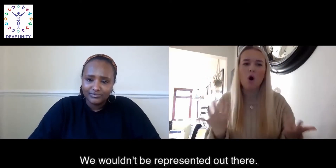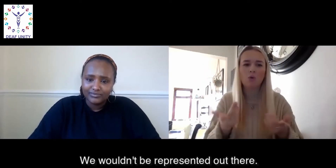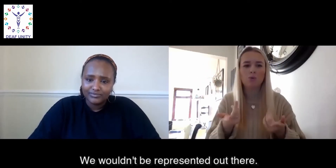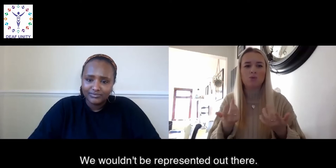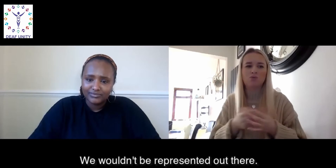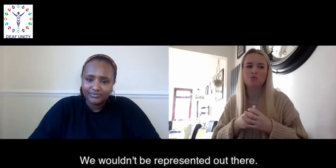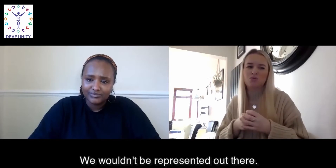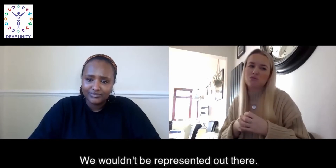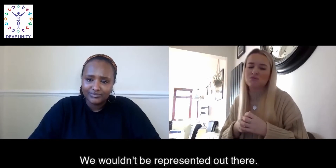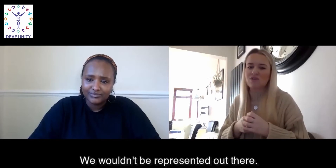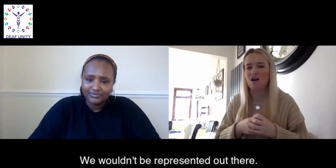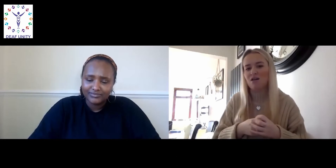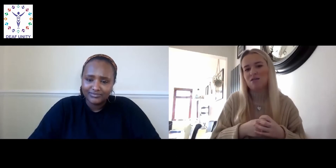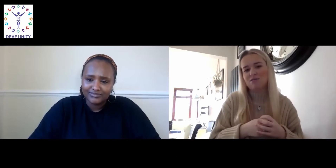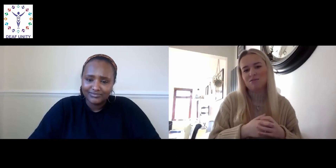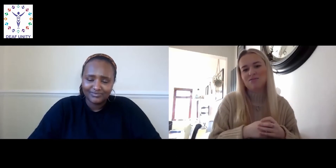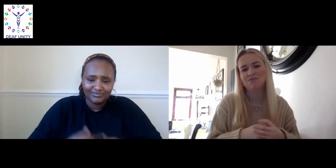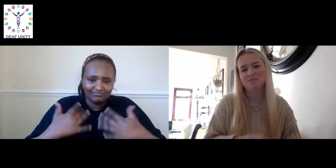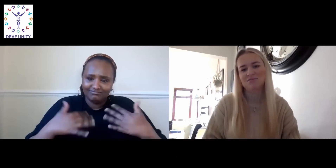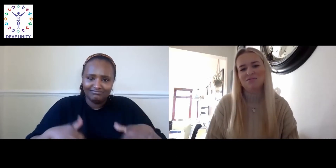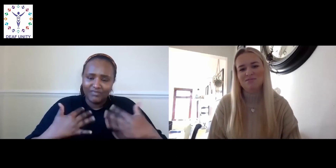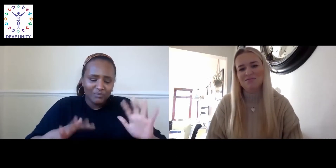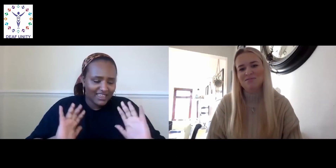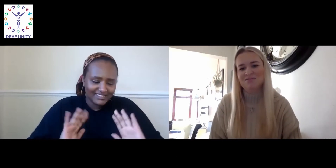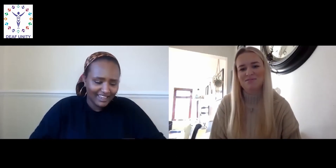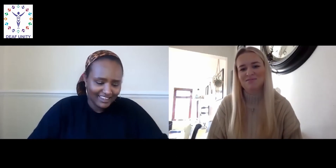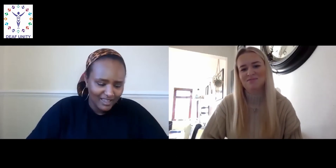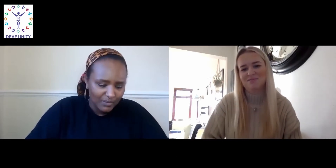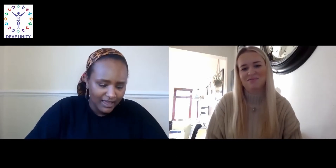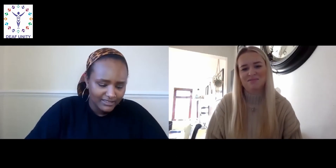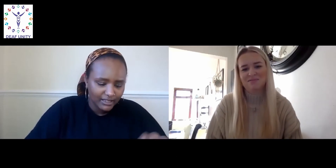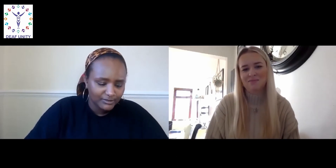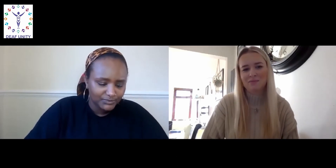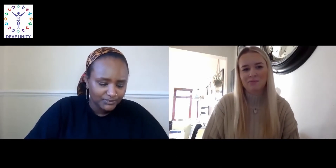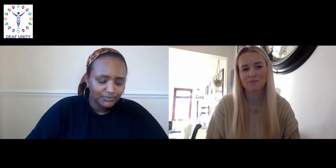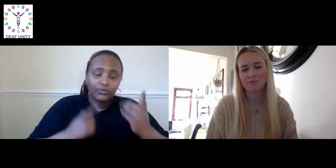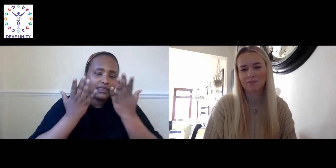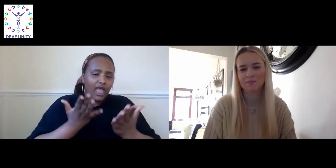represented out there. Hearing people wouldn't hear about us, and deaf people wouldn't know. Wow, that's amazing.